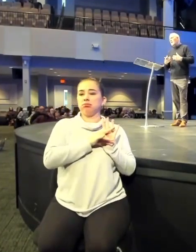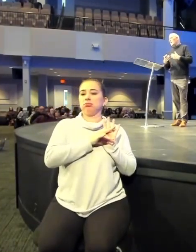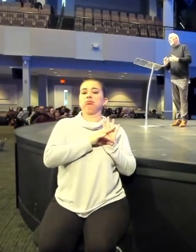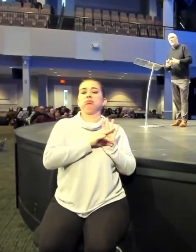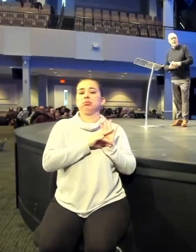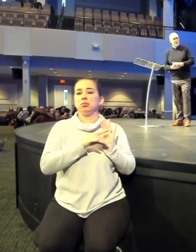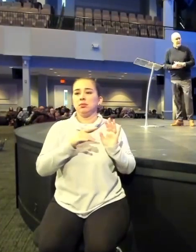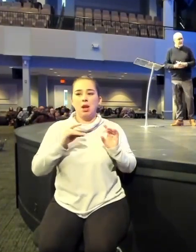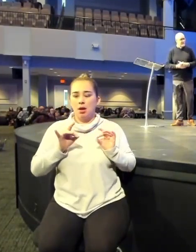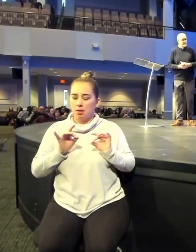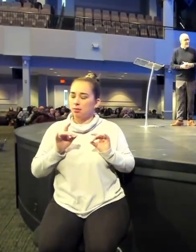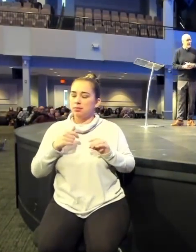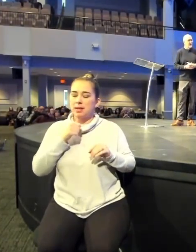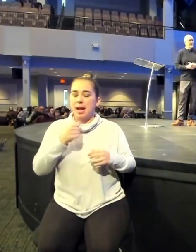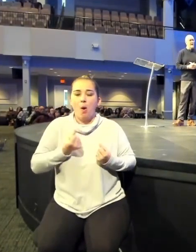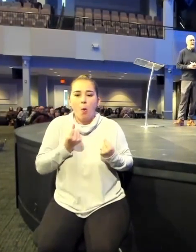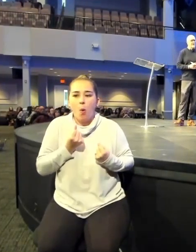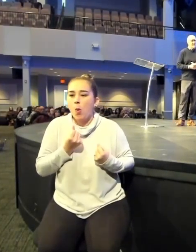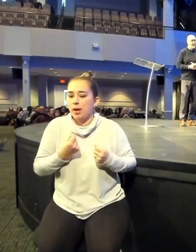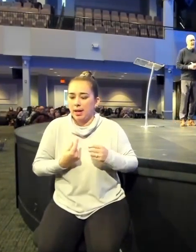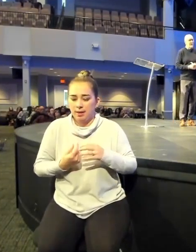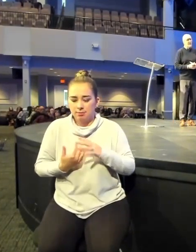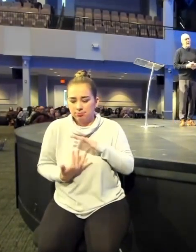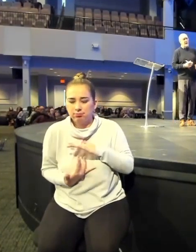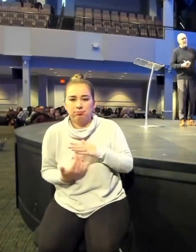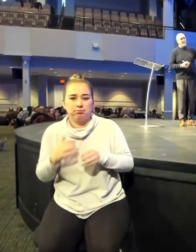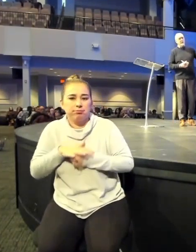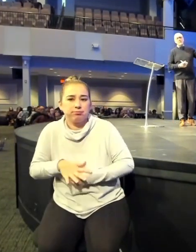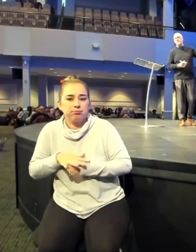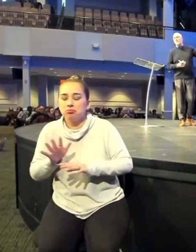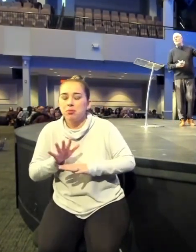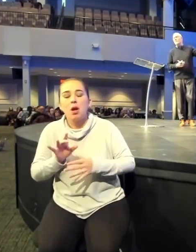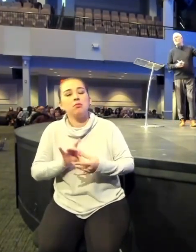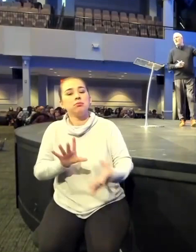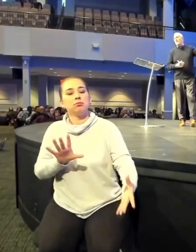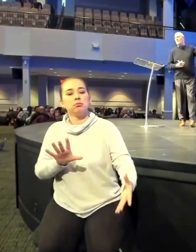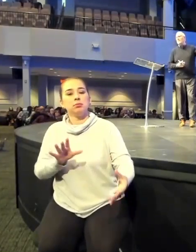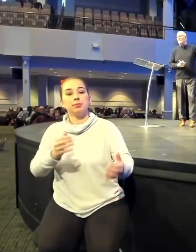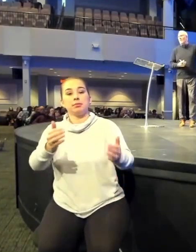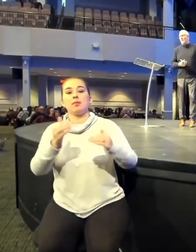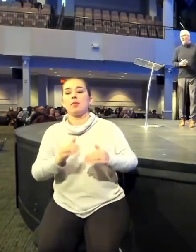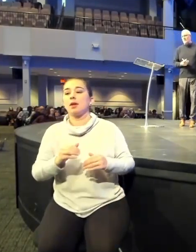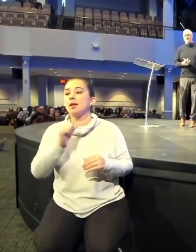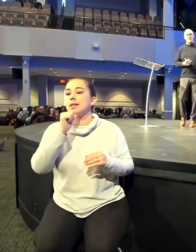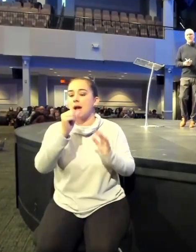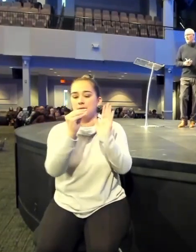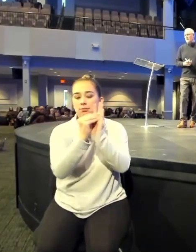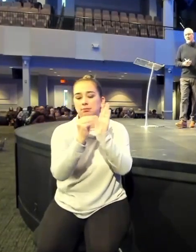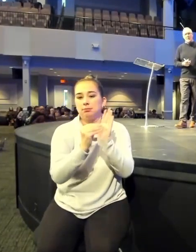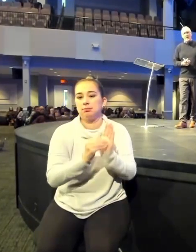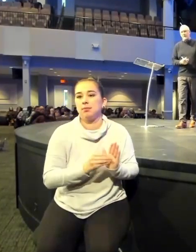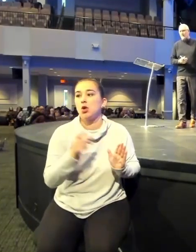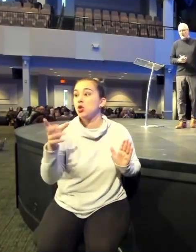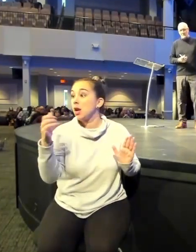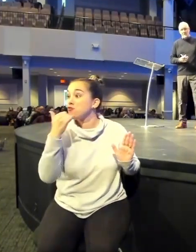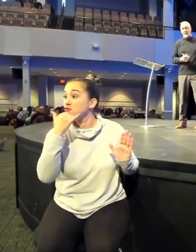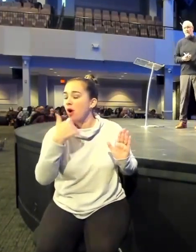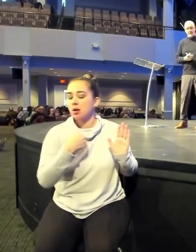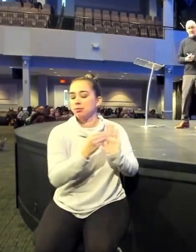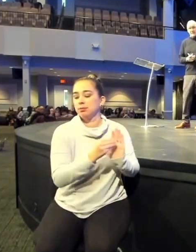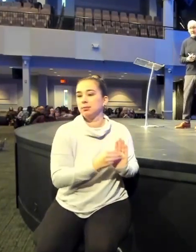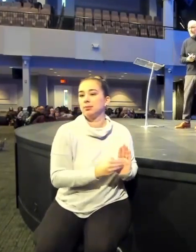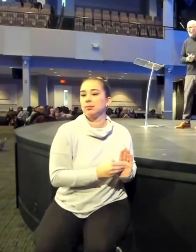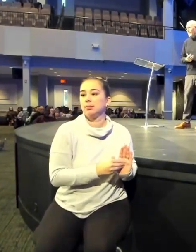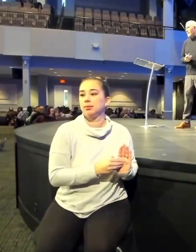and carrying around offenses in their life, not easily angered, and then keeps no record of wrongs. We could really stop right there,